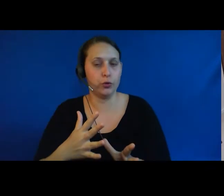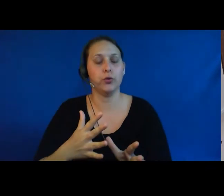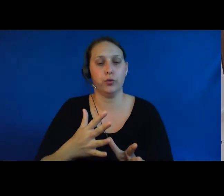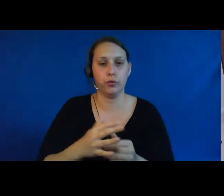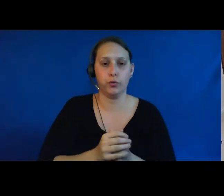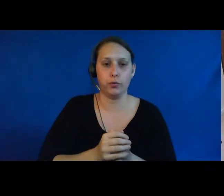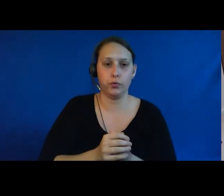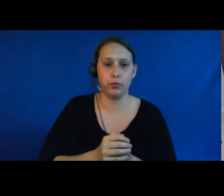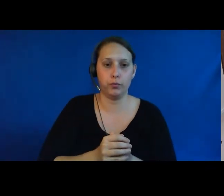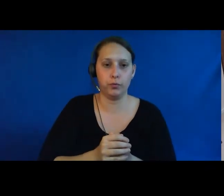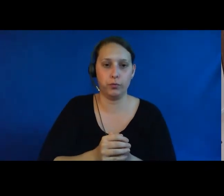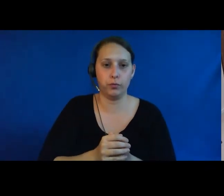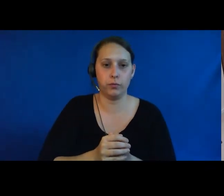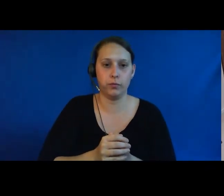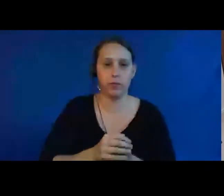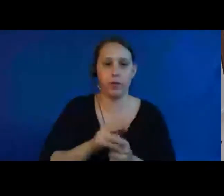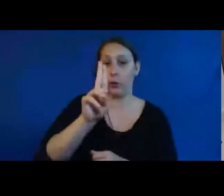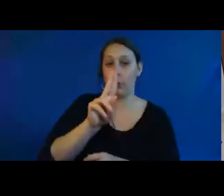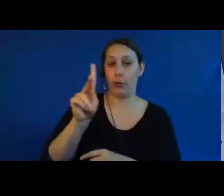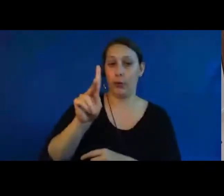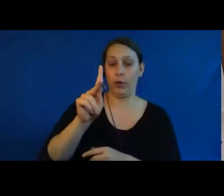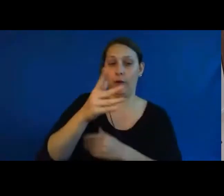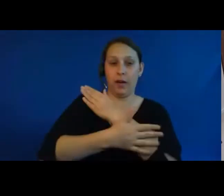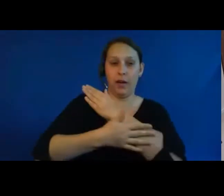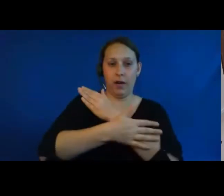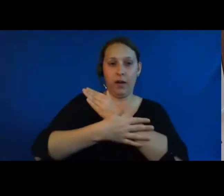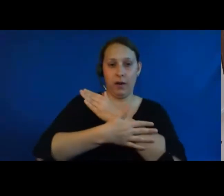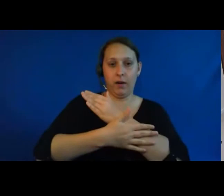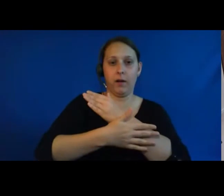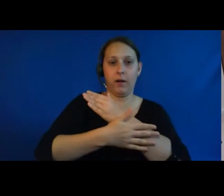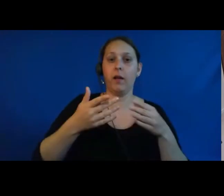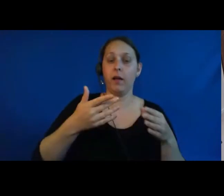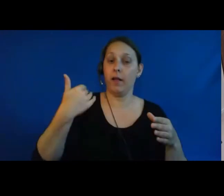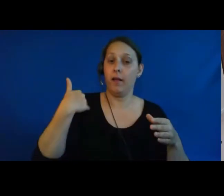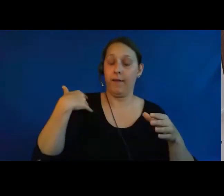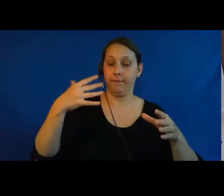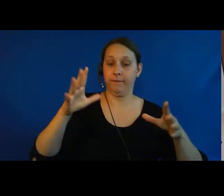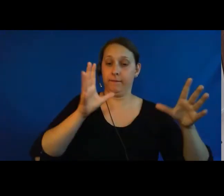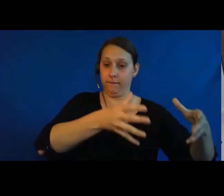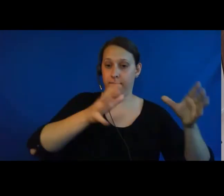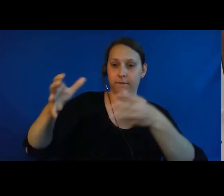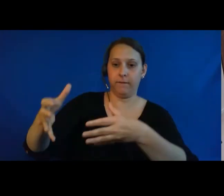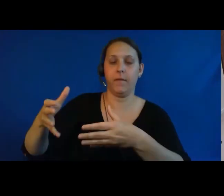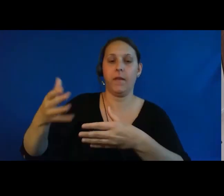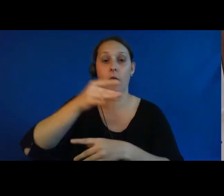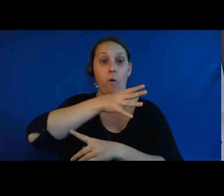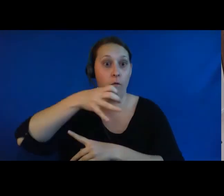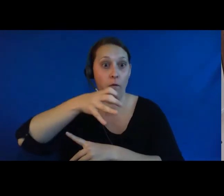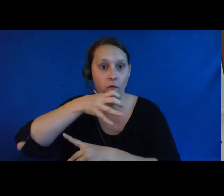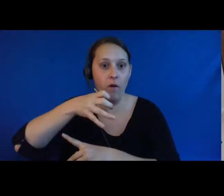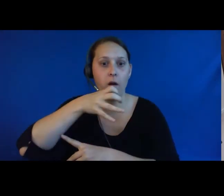Because the UK countryside is so fragmented by woodland and agriculture, they move amongst